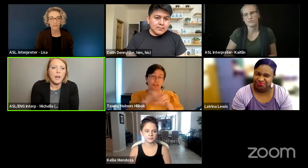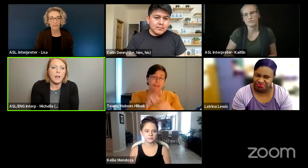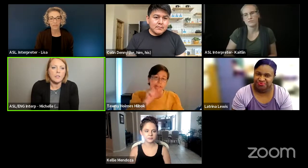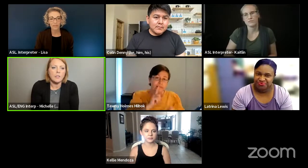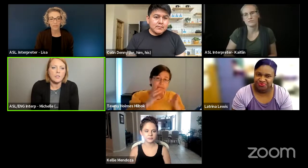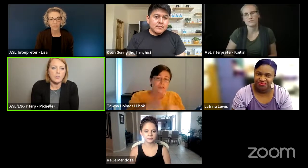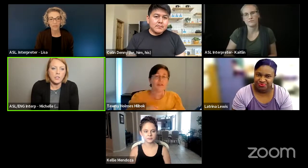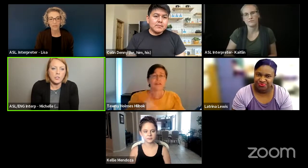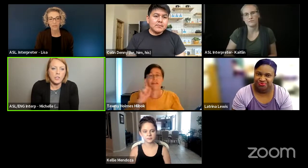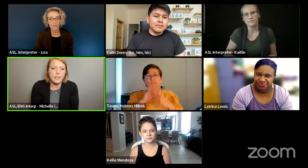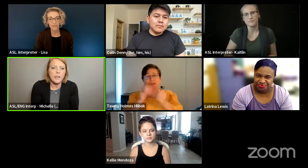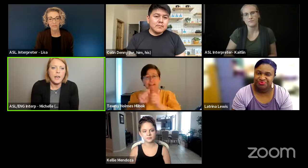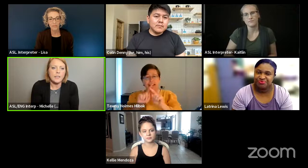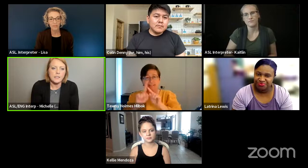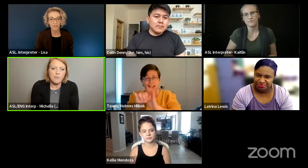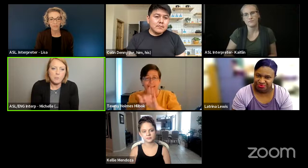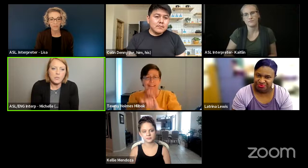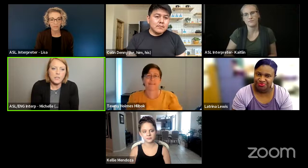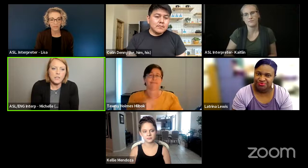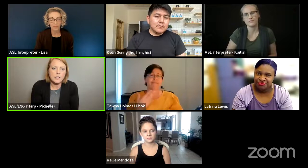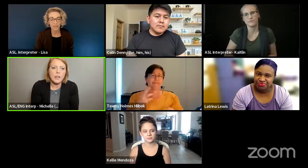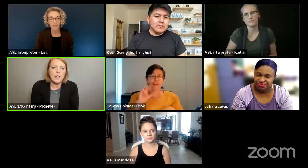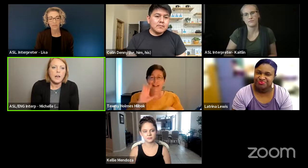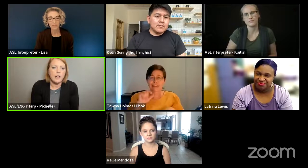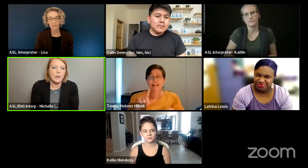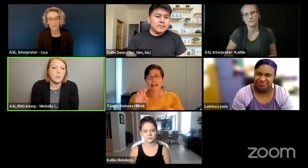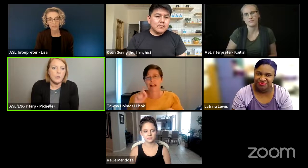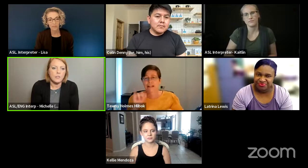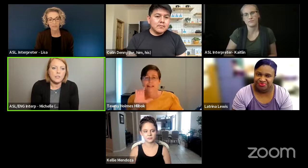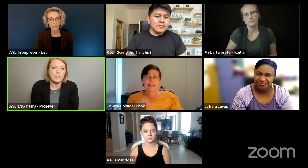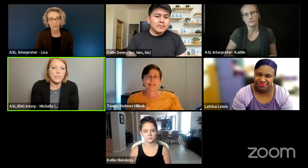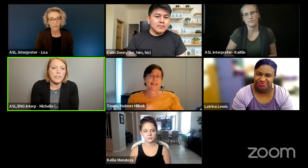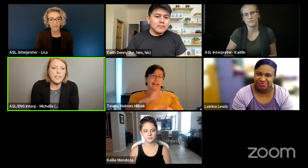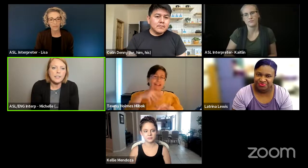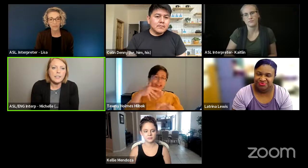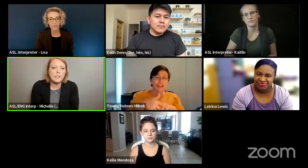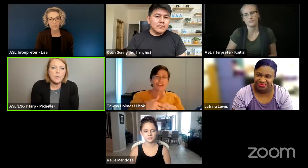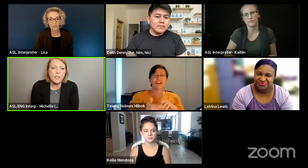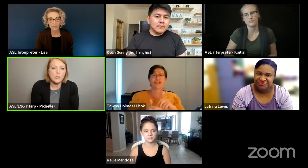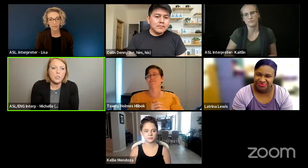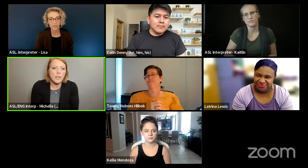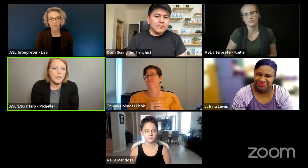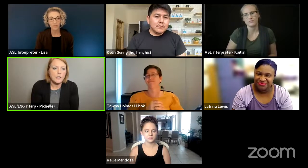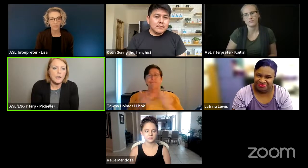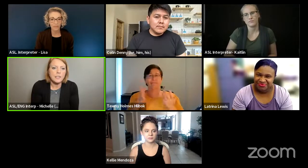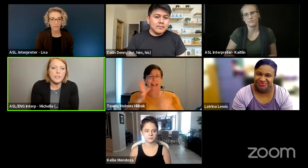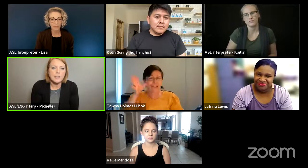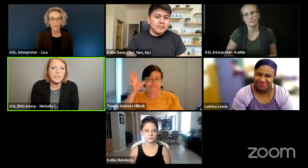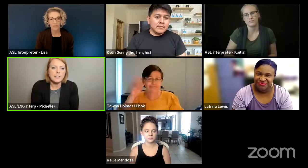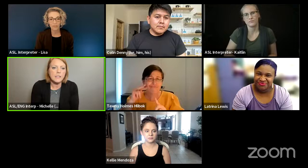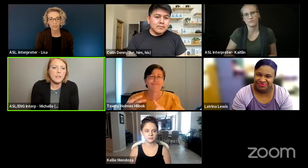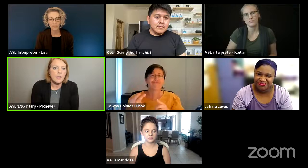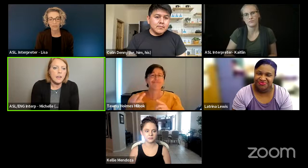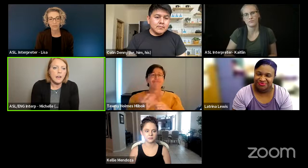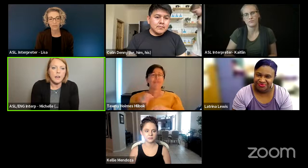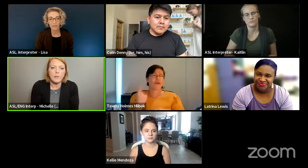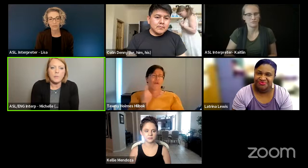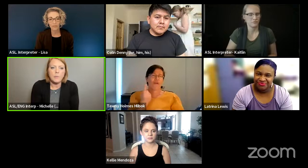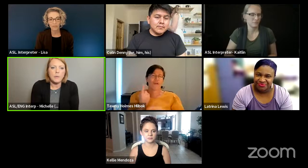perspectives on your journey as a deaf person with different identities, racial and ethnic